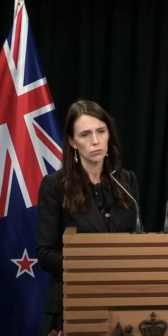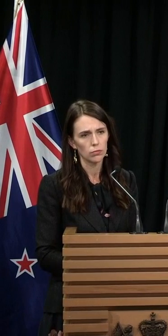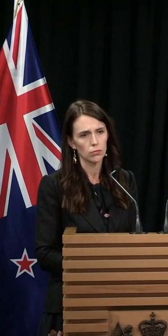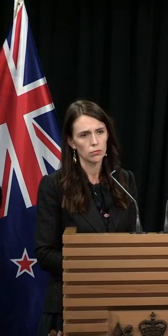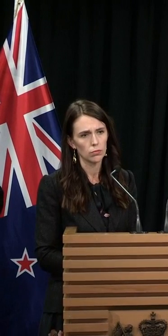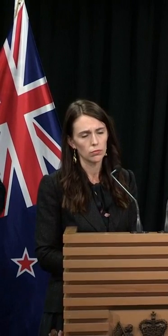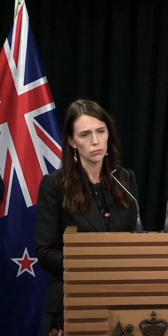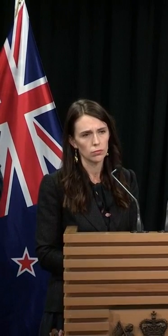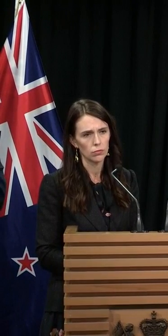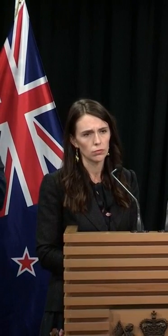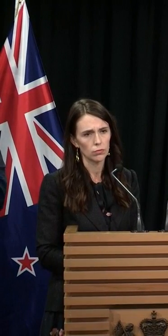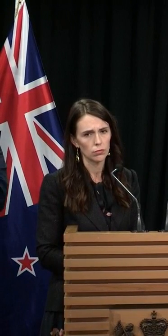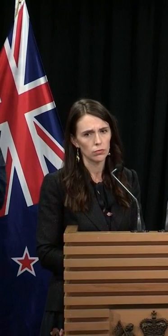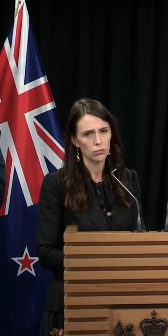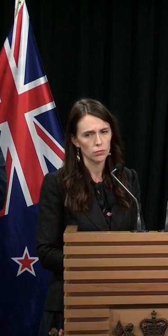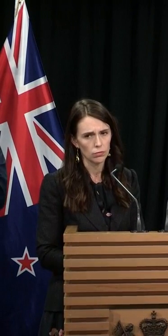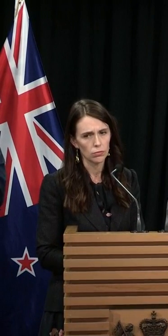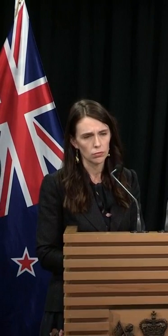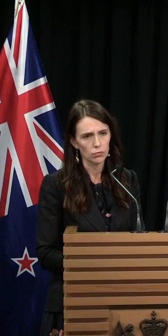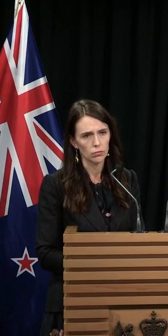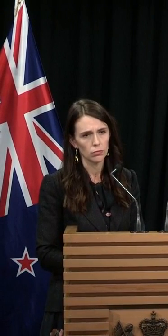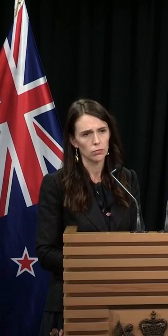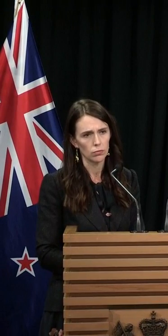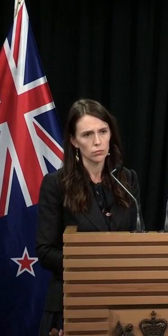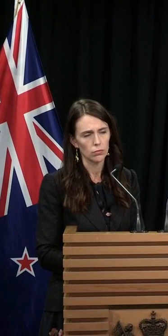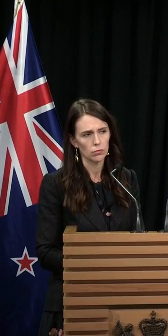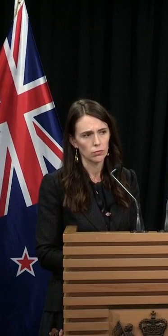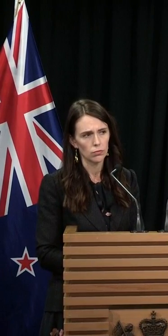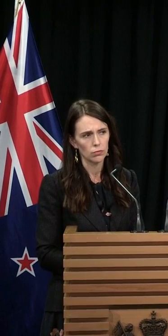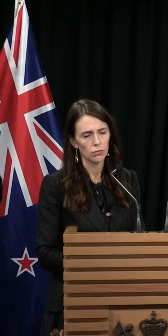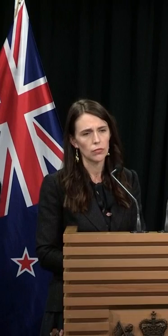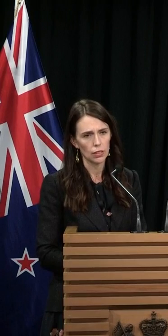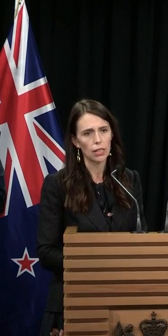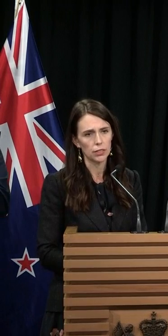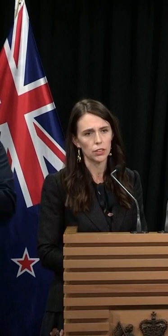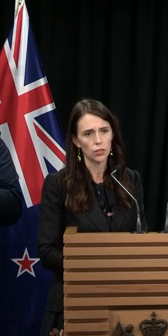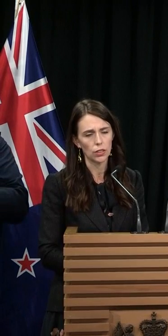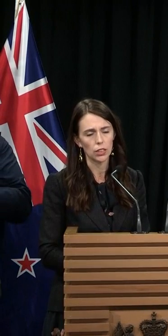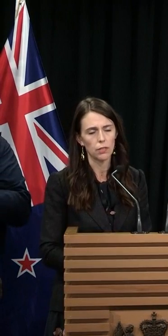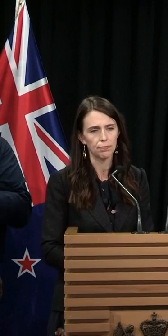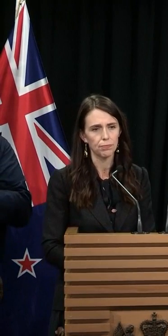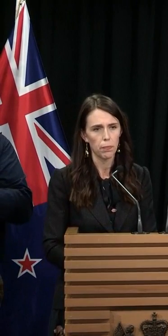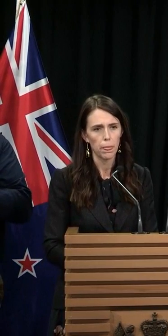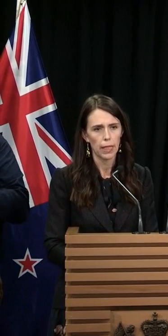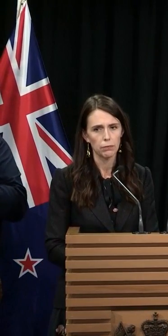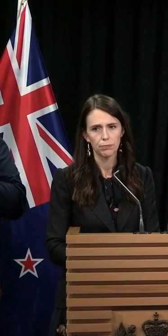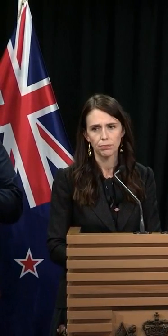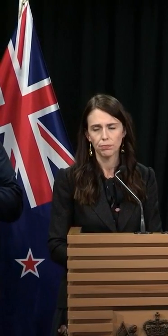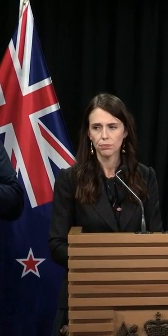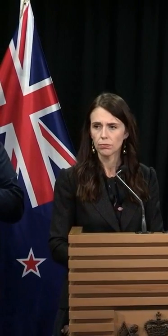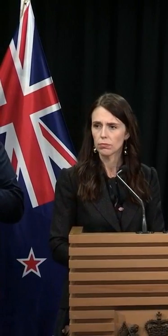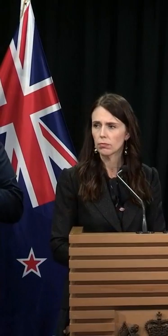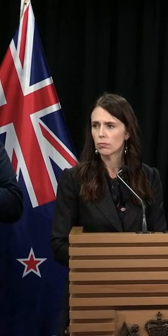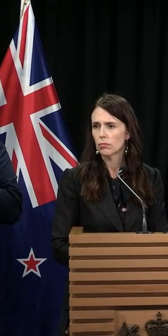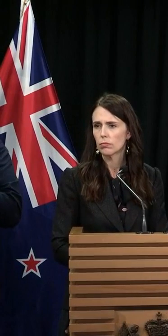for the inquiry to take cases, to listen to cases before 1950 and after 1999. When you